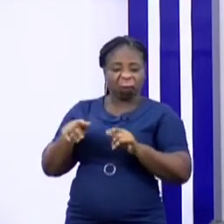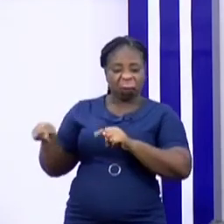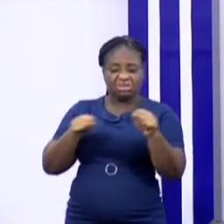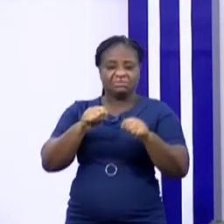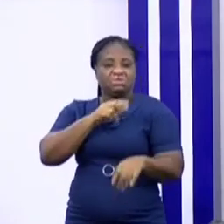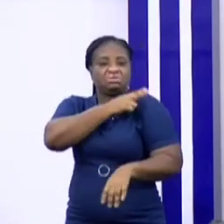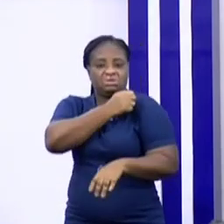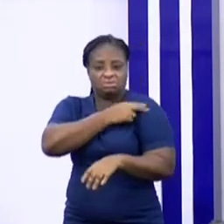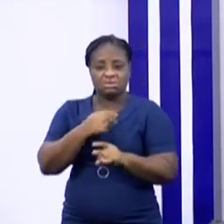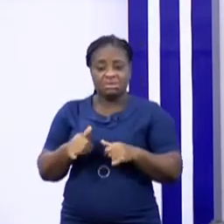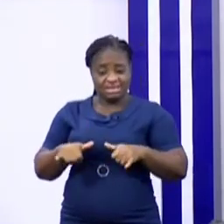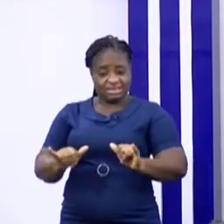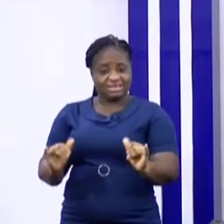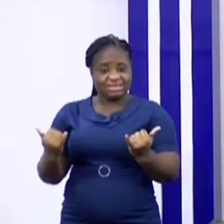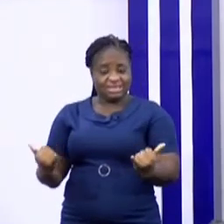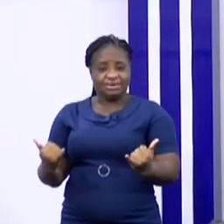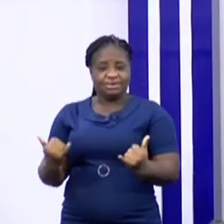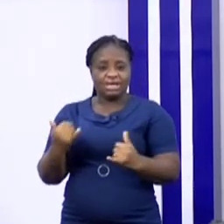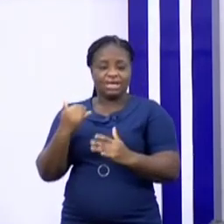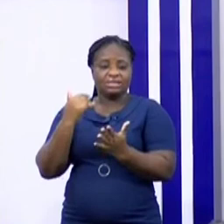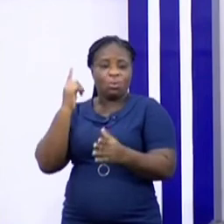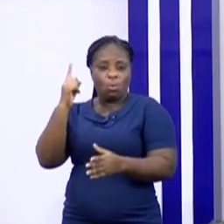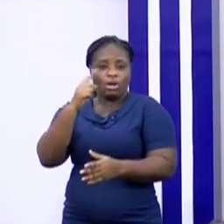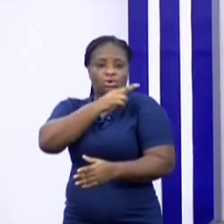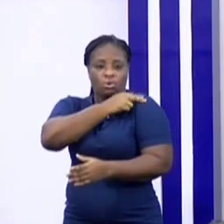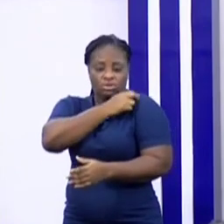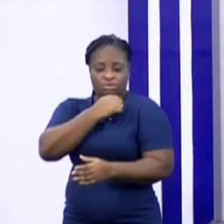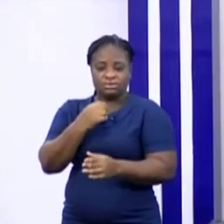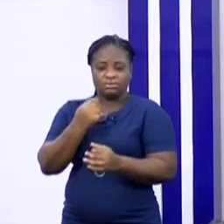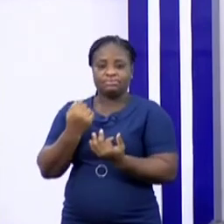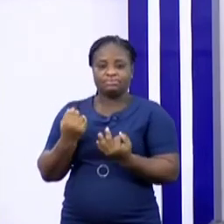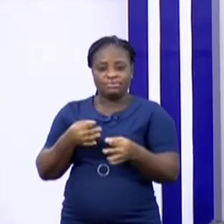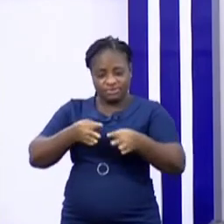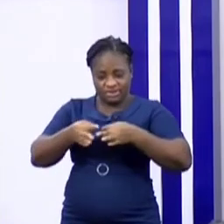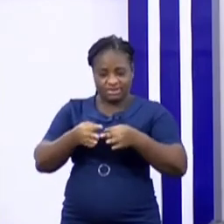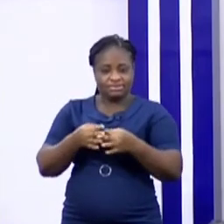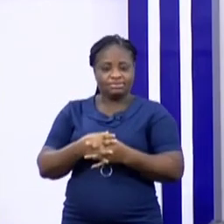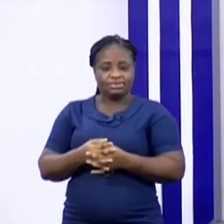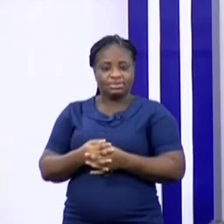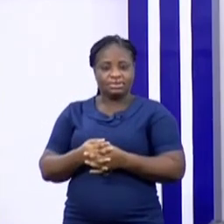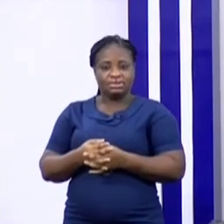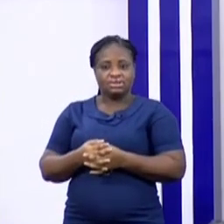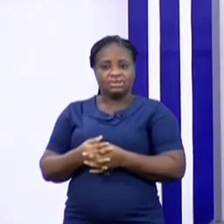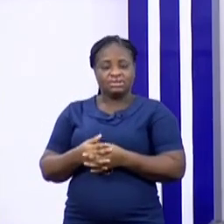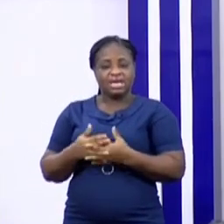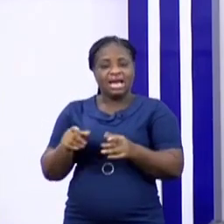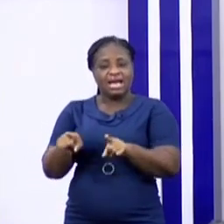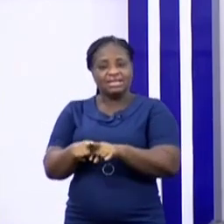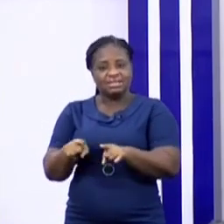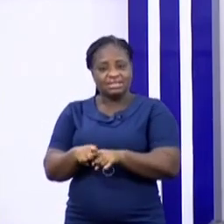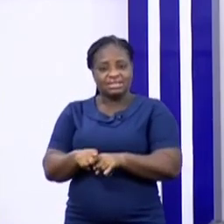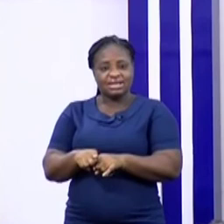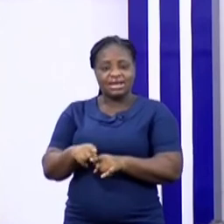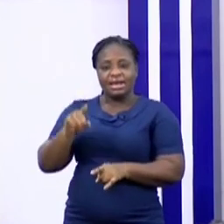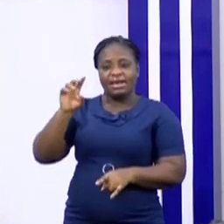currently, they are being managed at Atua Hospital for further management. UEGMC, as we said, is complete with